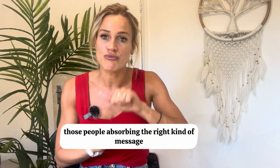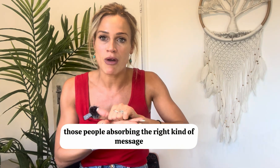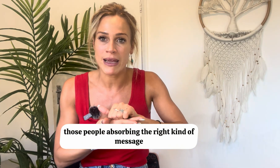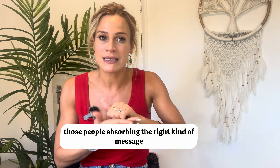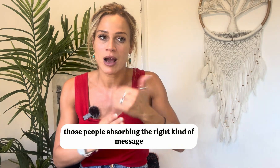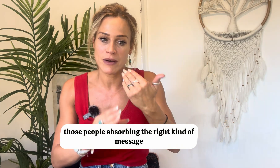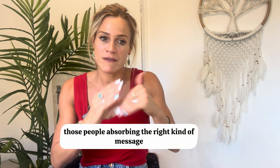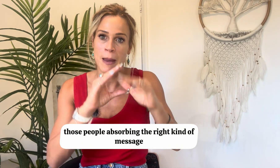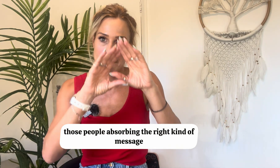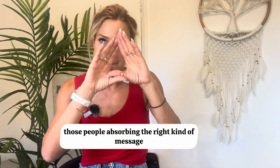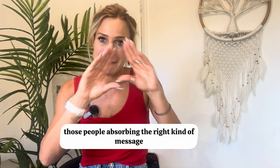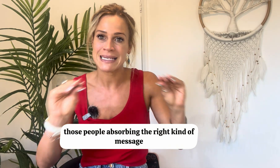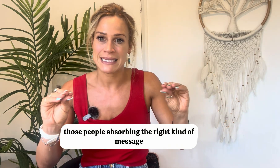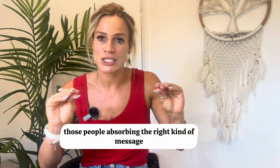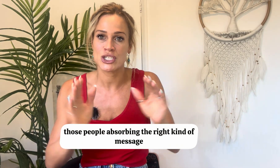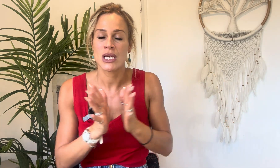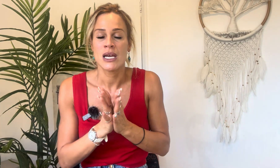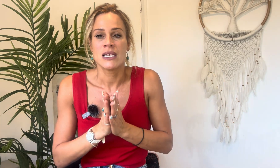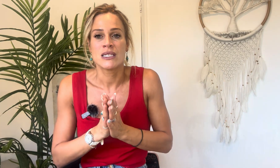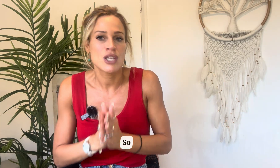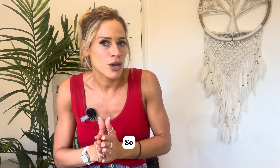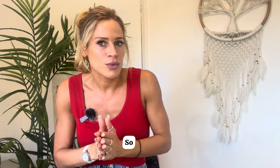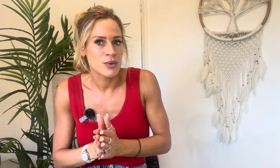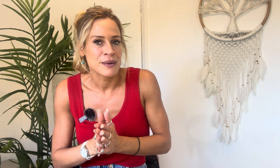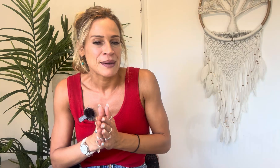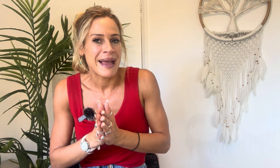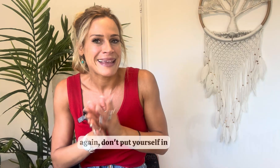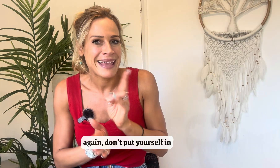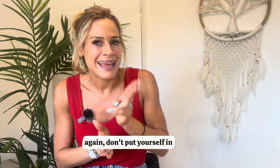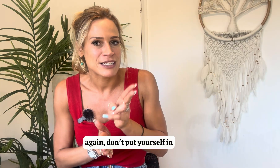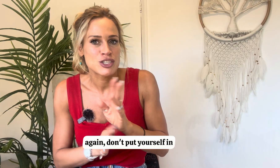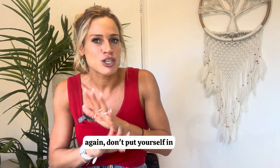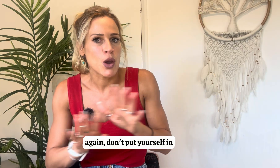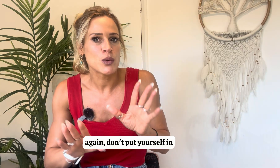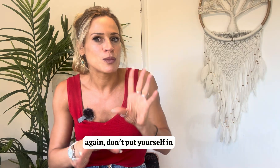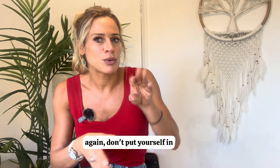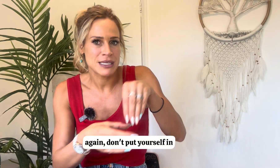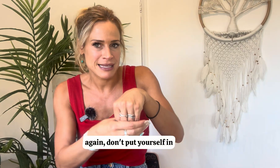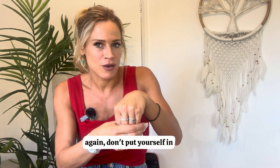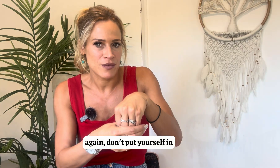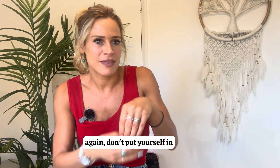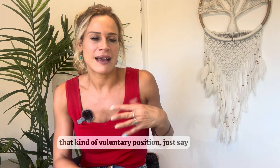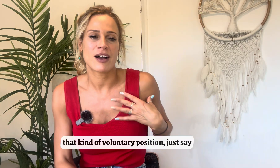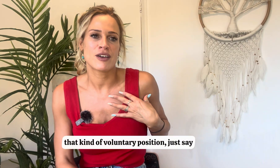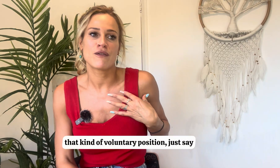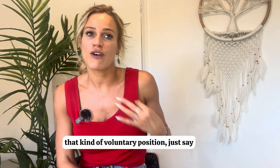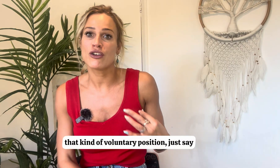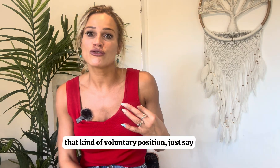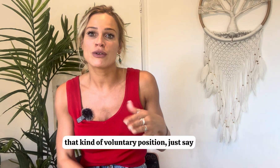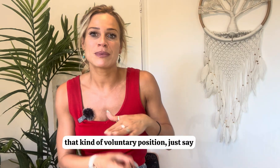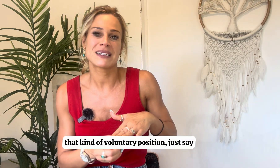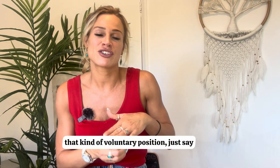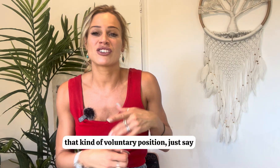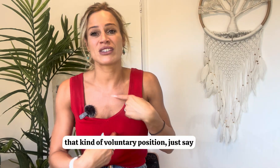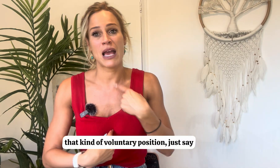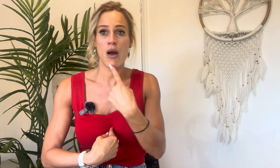right kind of message. So again, don't put yourself in that kind of voluntary position. Just say, oh, well,